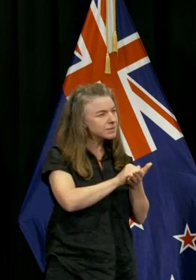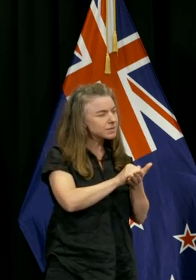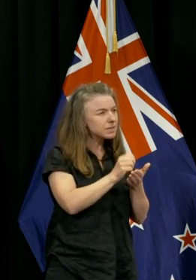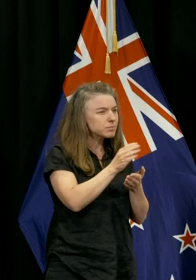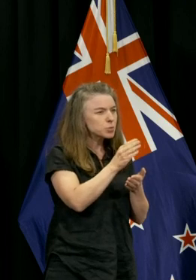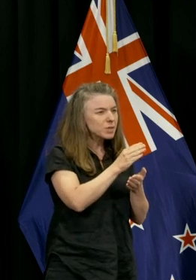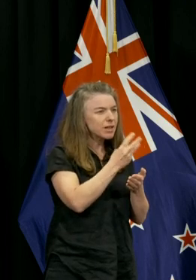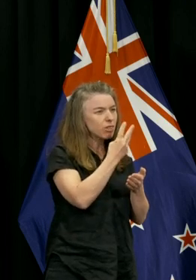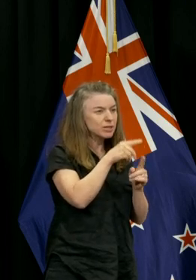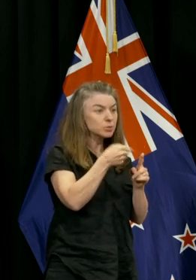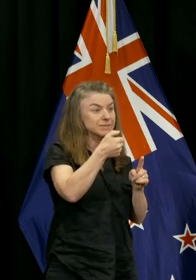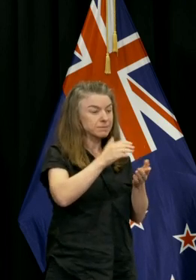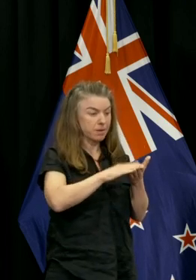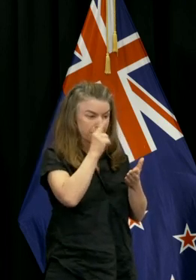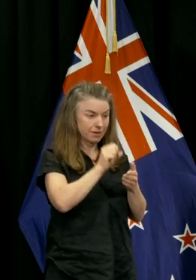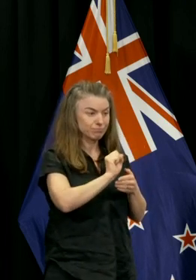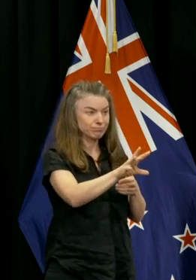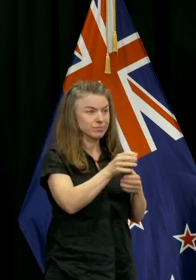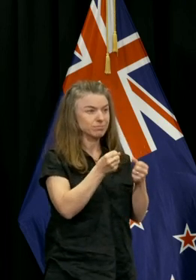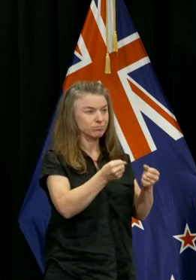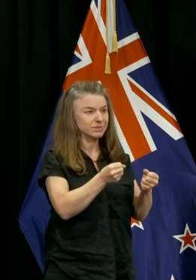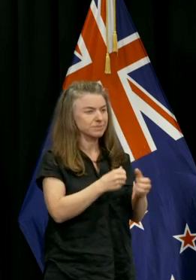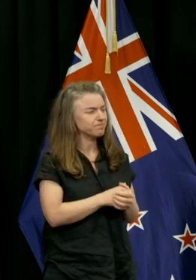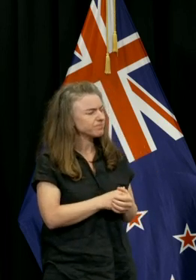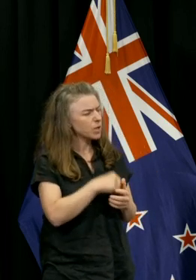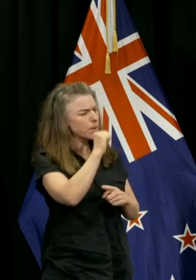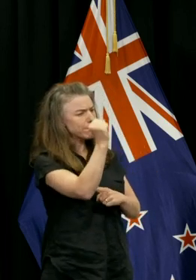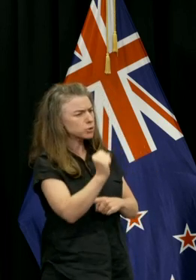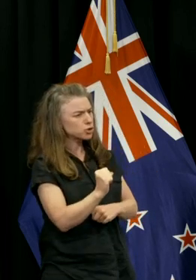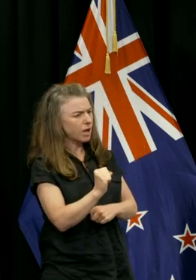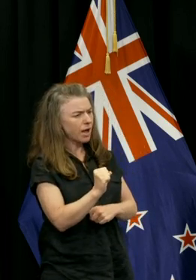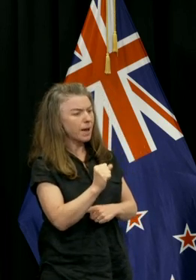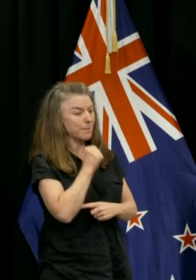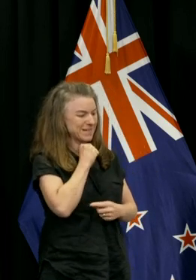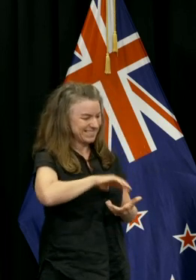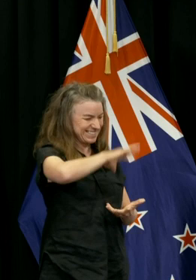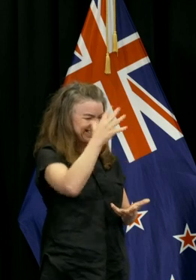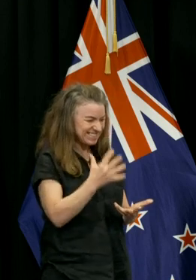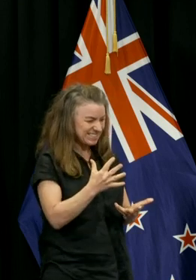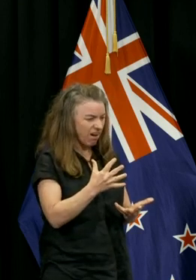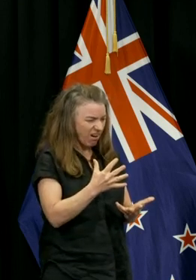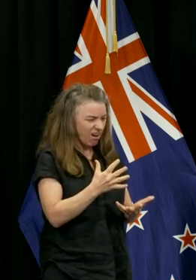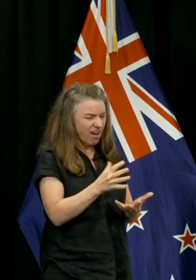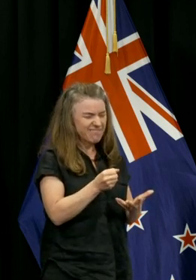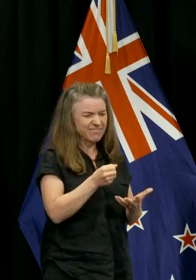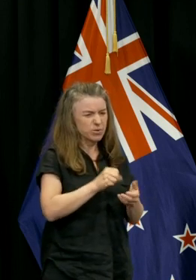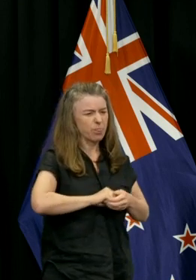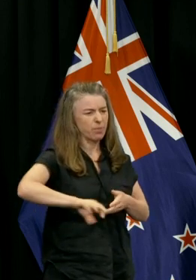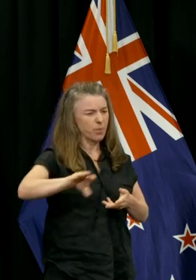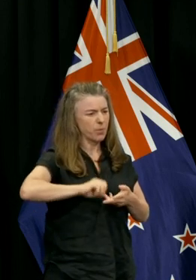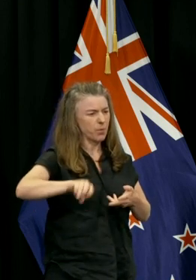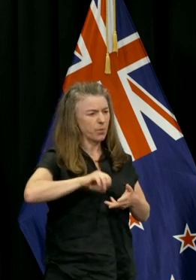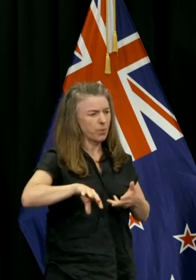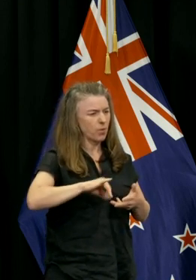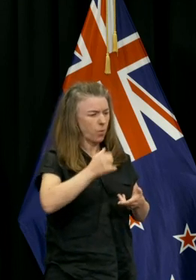it's between 3 and 6 months. Having to throw out piles of meat, having had the list of essential businesses change and discount them at the last minute last night.